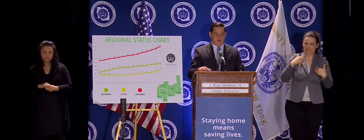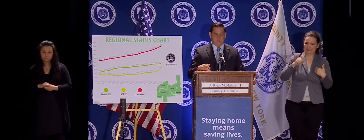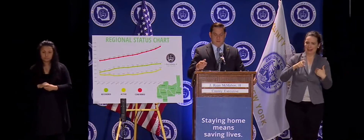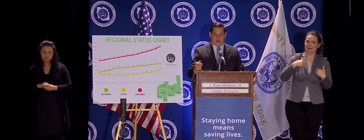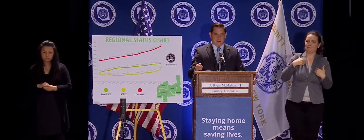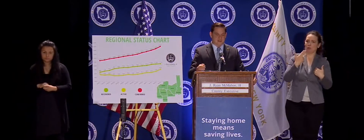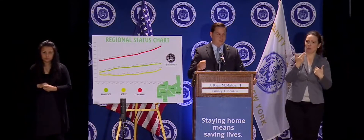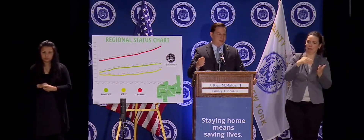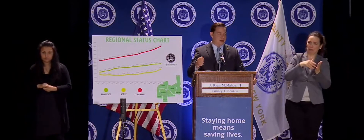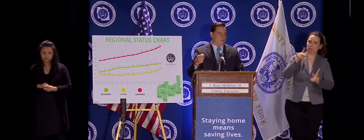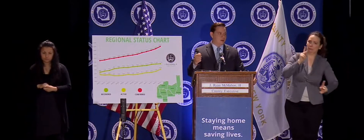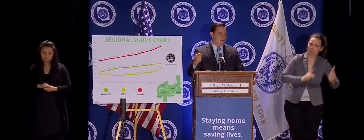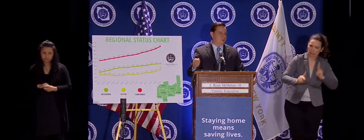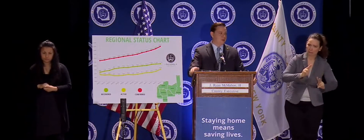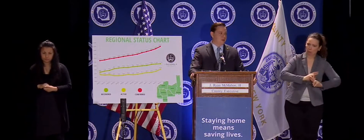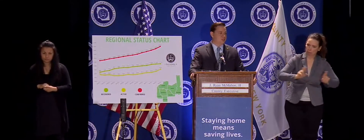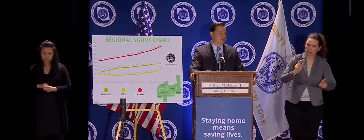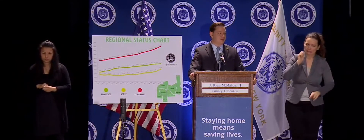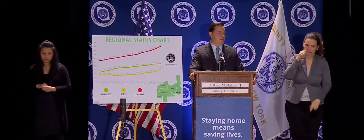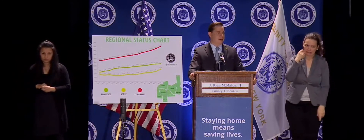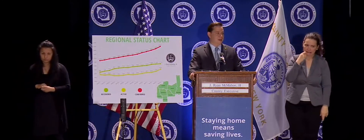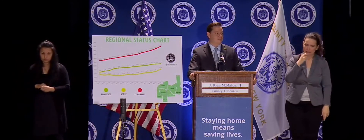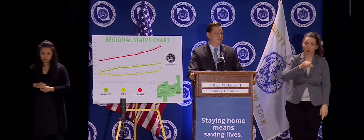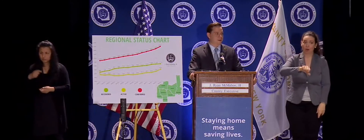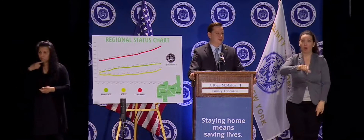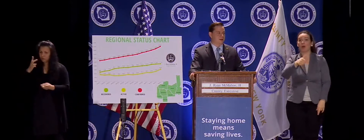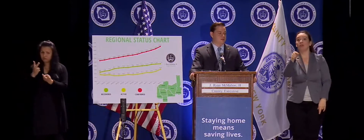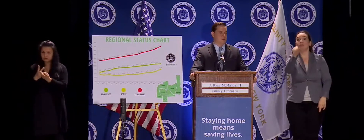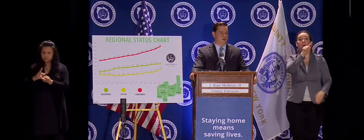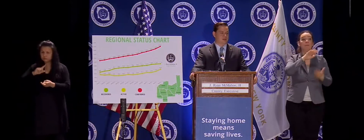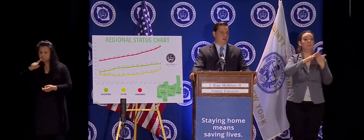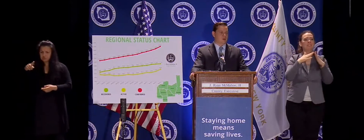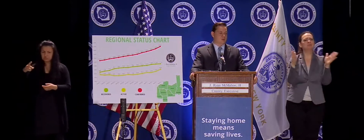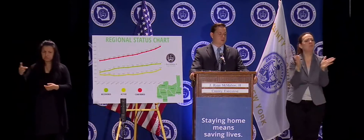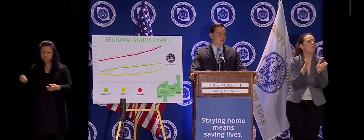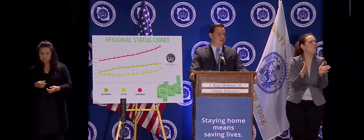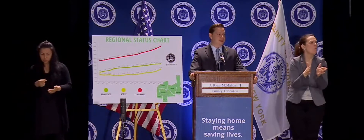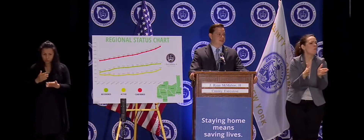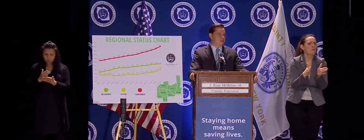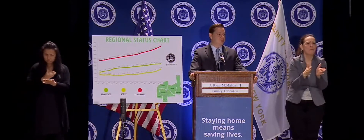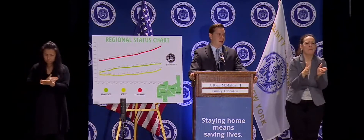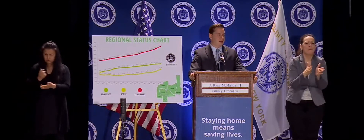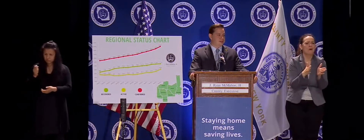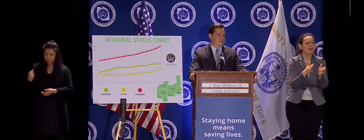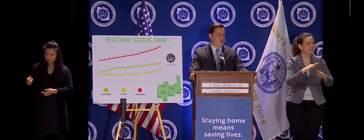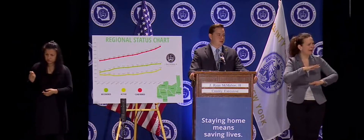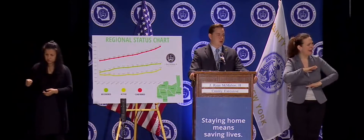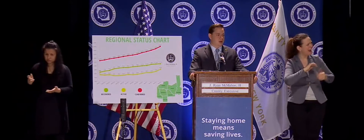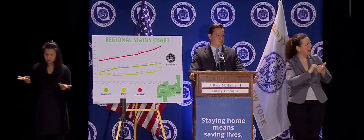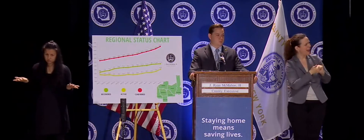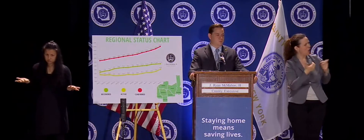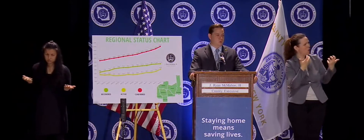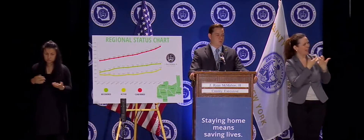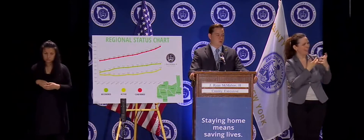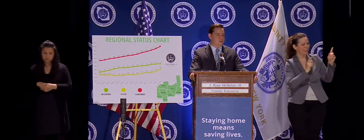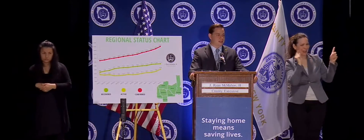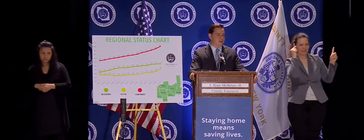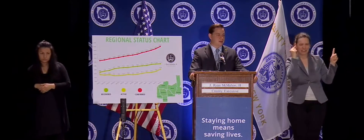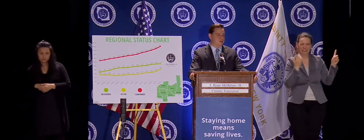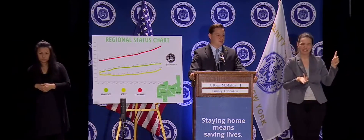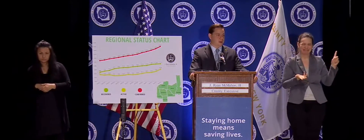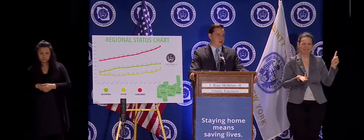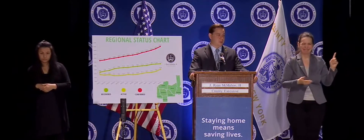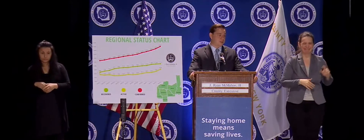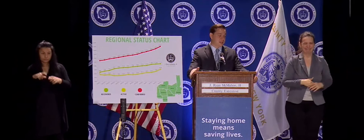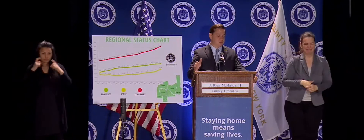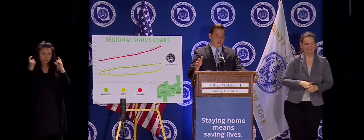if you're going to put a mandate on somebody, you got to help them achieve that mandate. And certainly with PPE supplies, the more the state can give